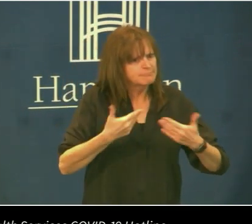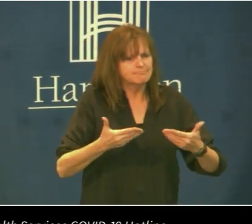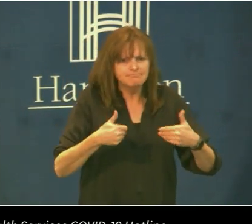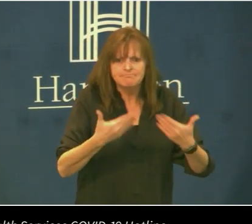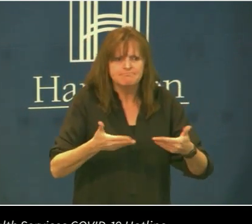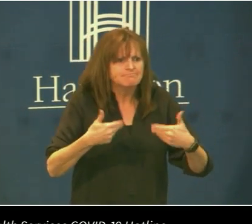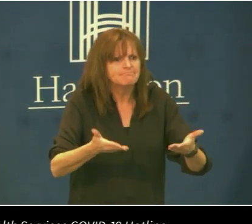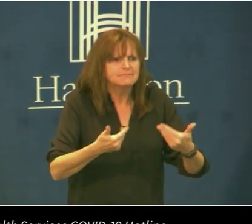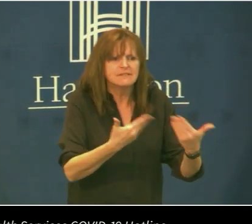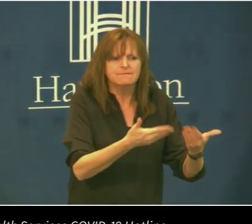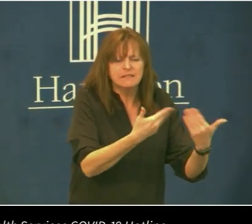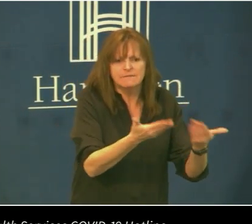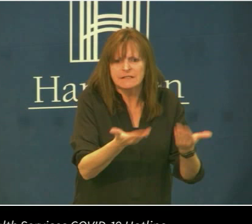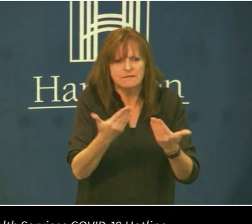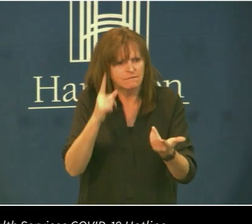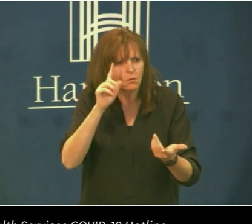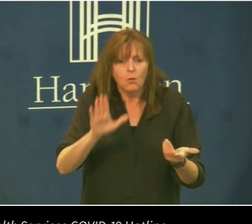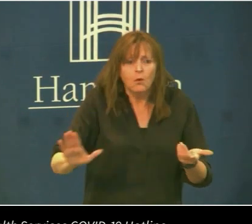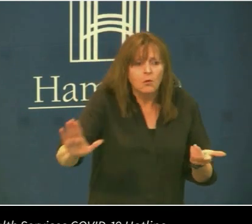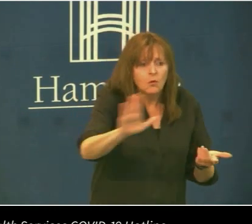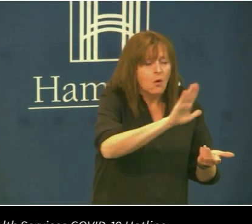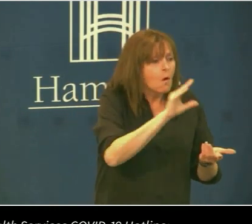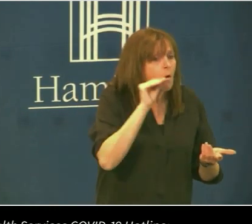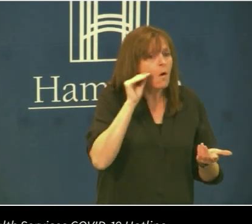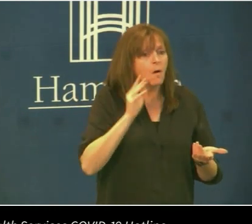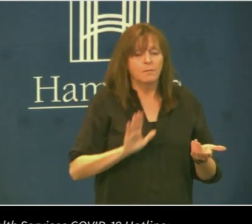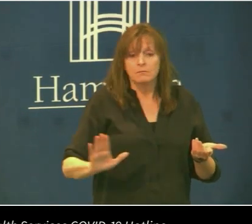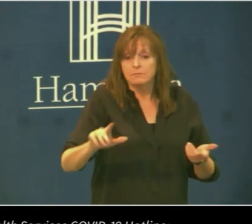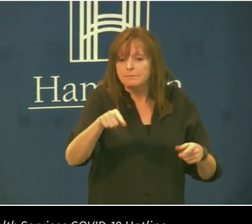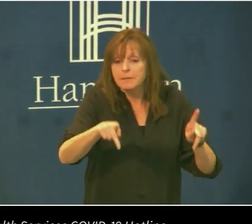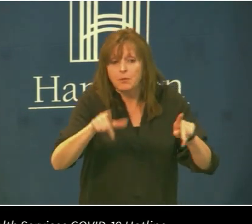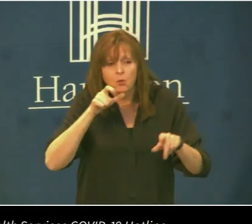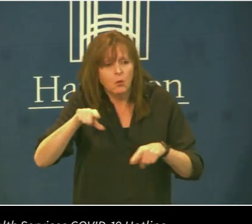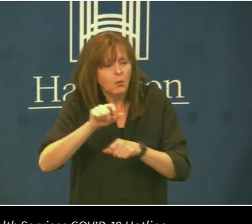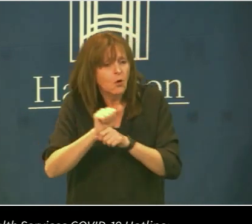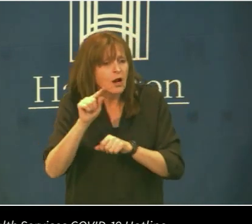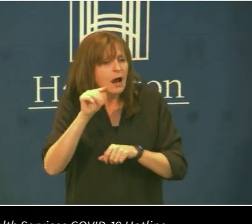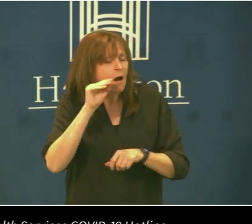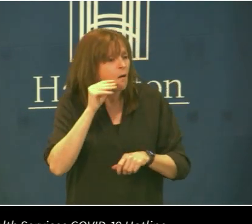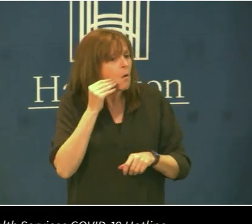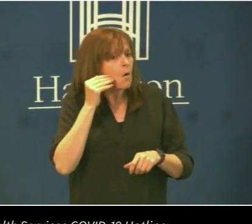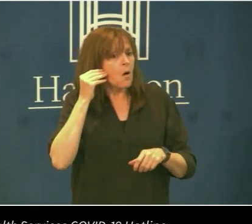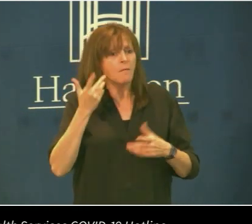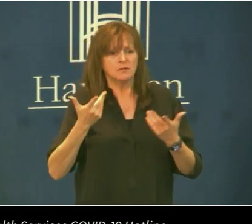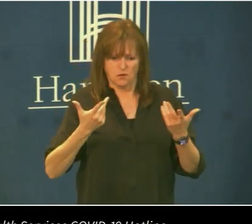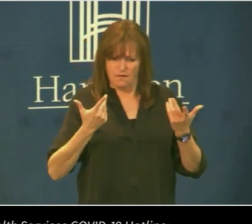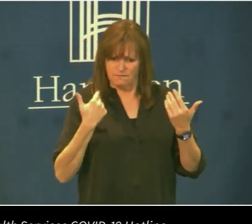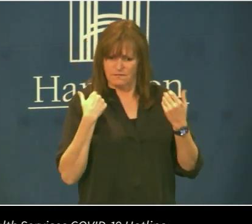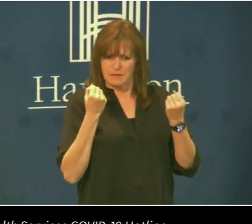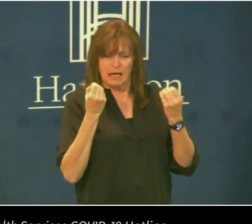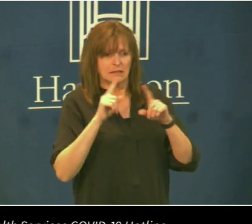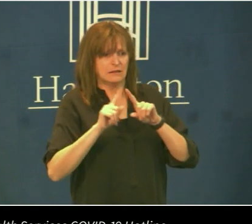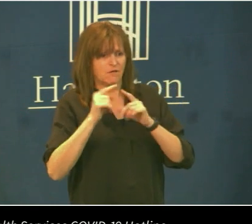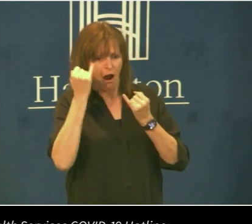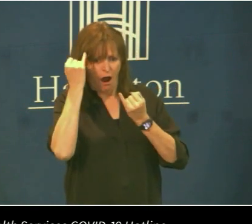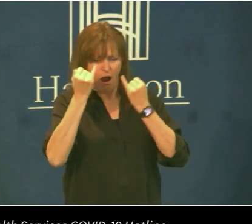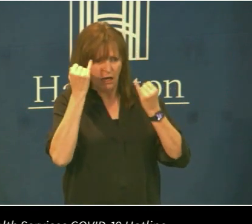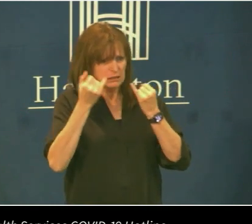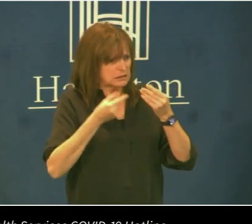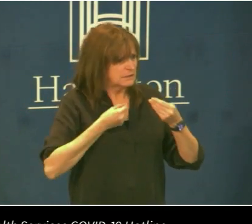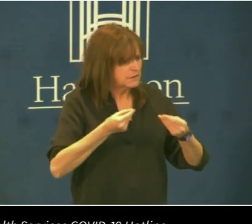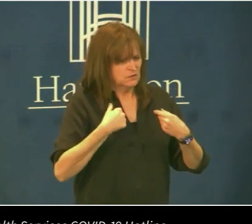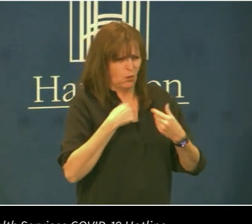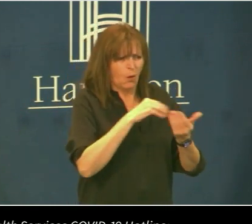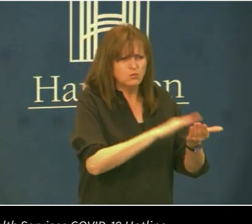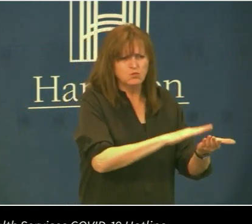delivering service. I do want to say that unfortunately we've had over the last couple of days a number of disturbing